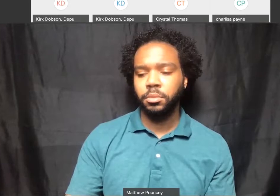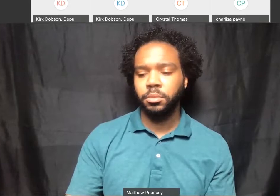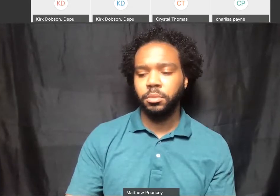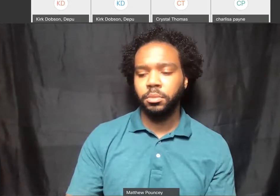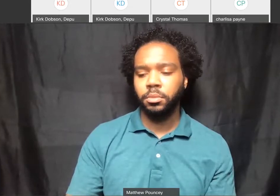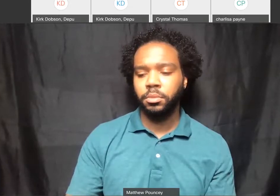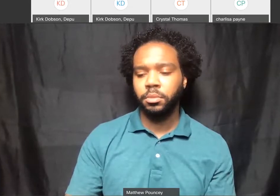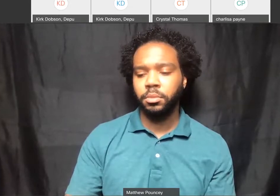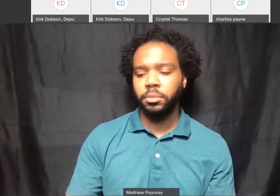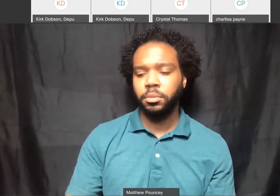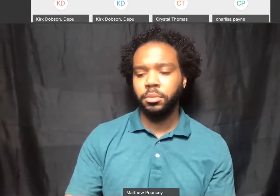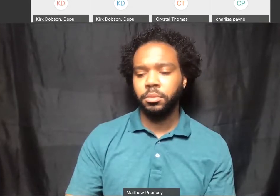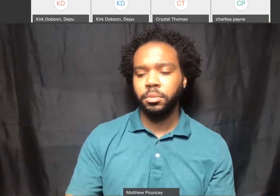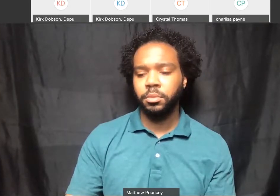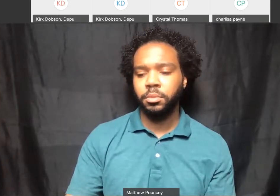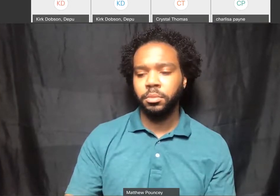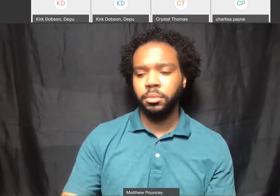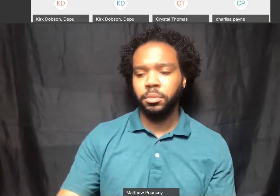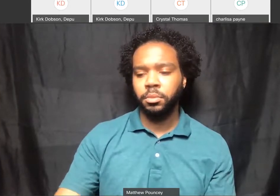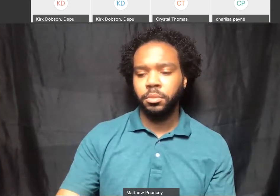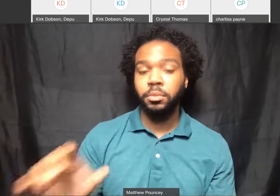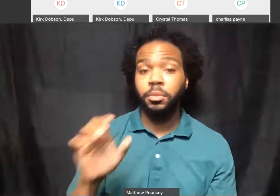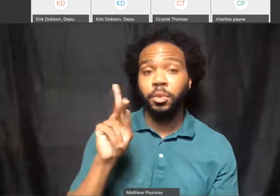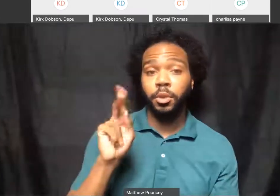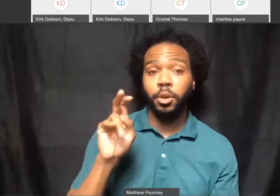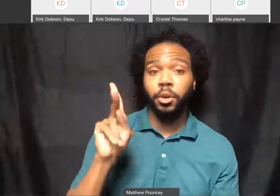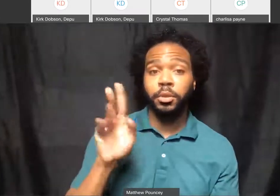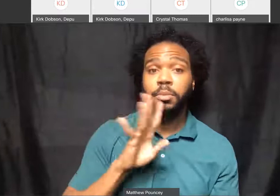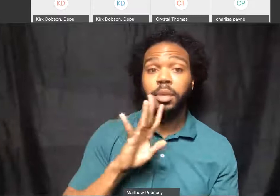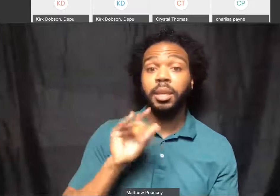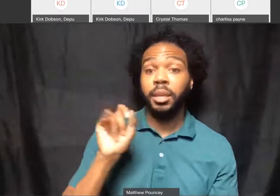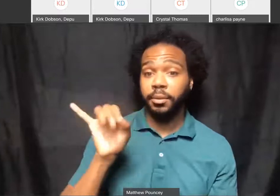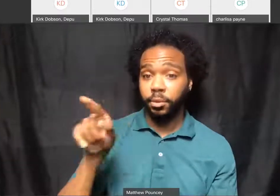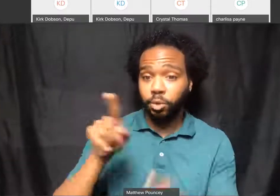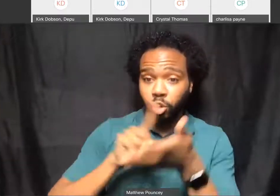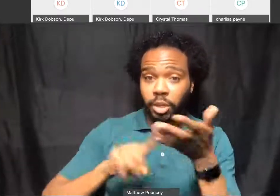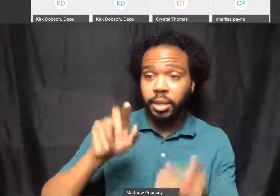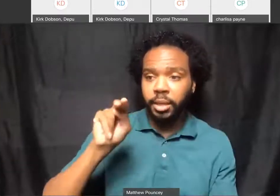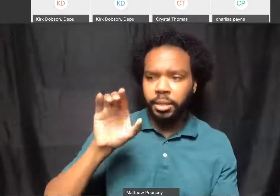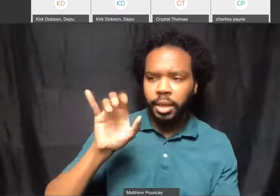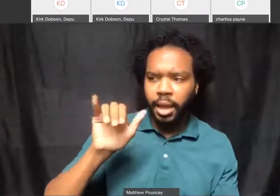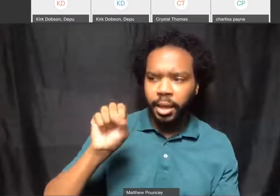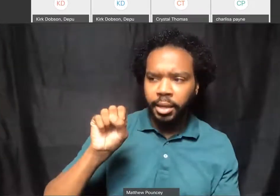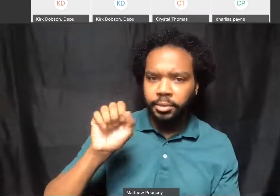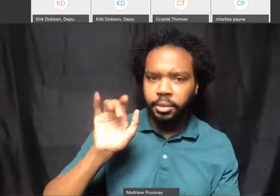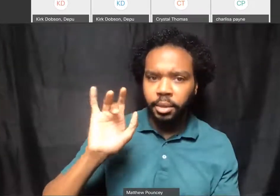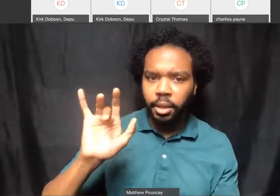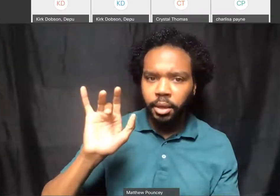So if you go to MCIS and you go under person,